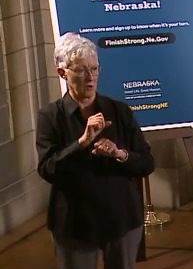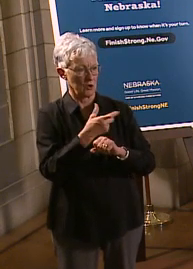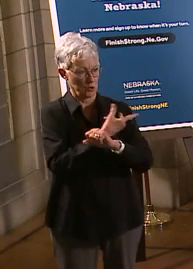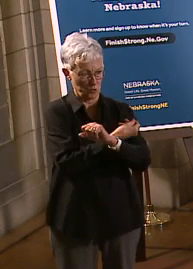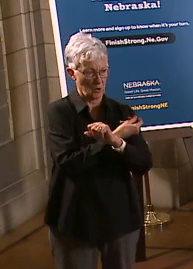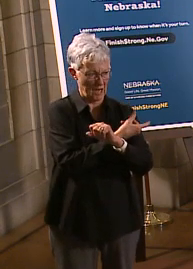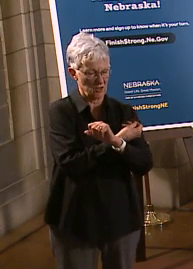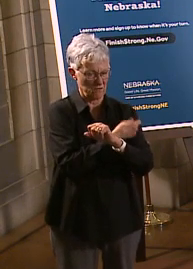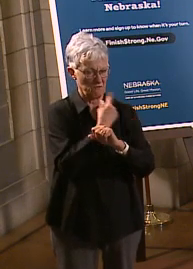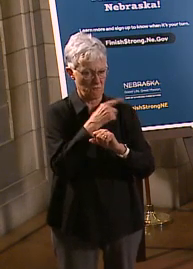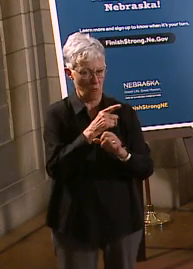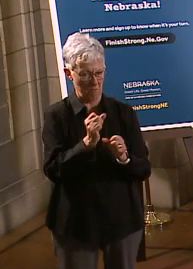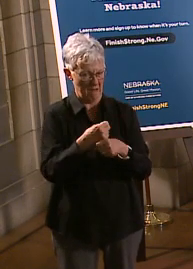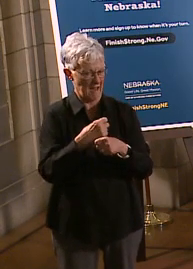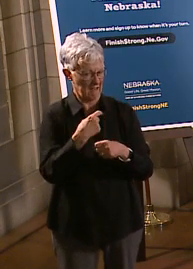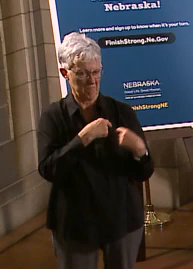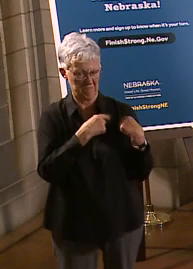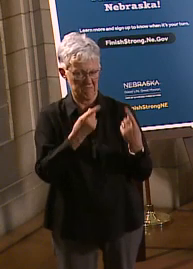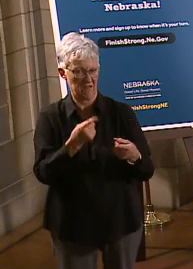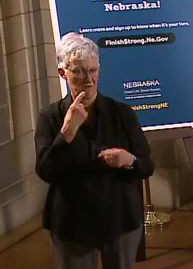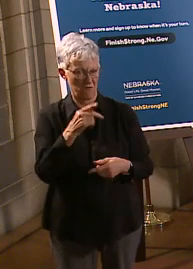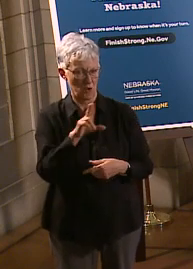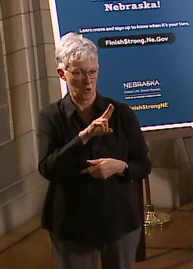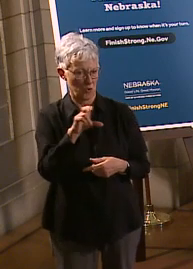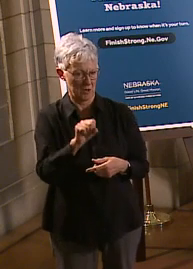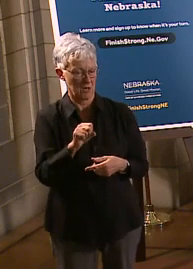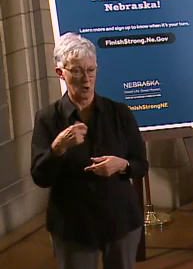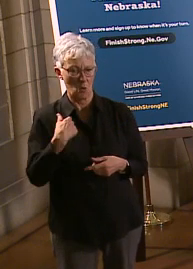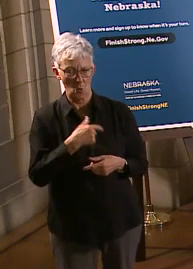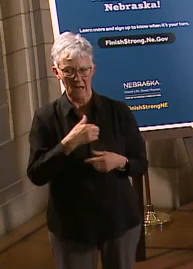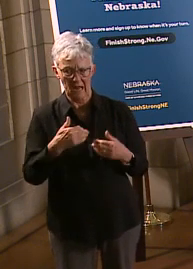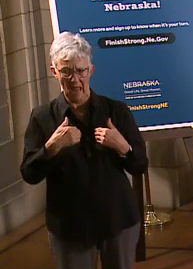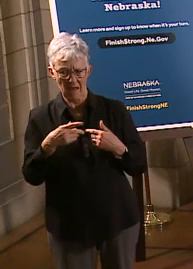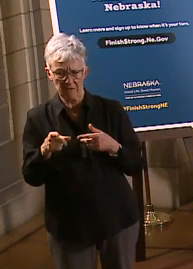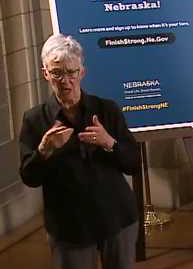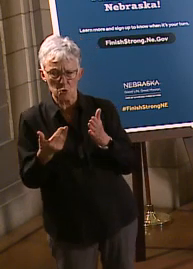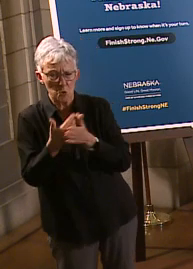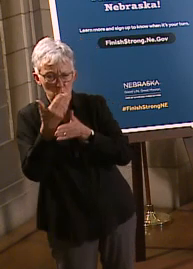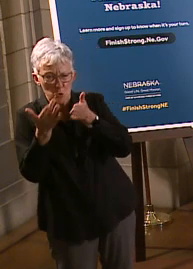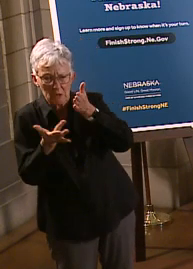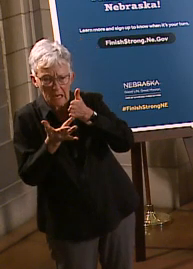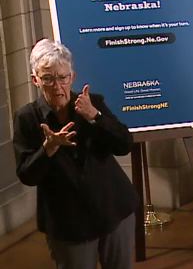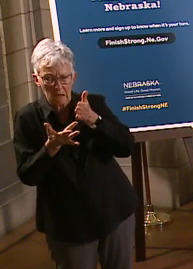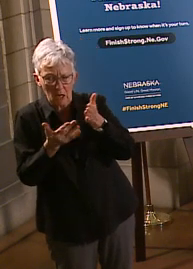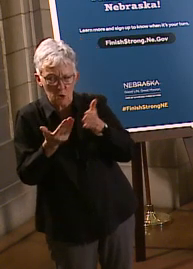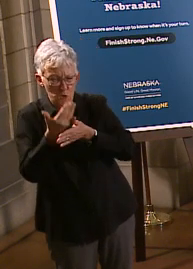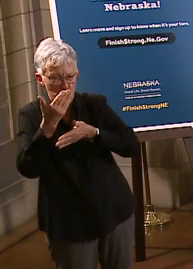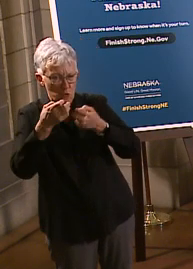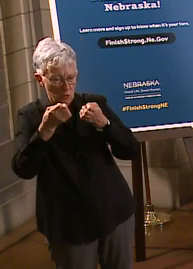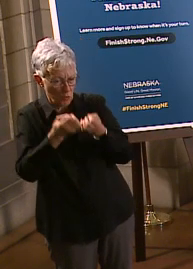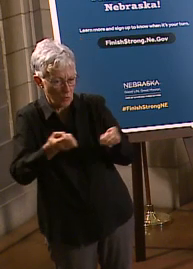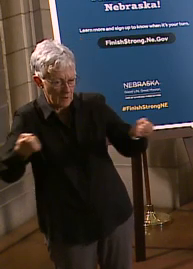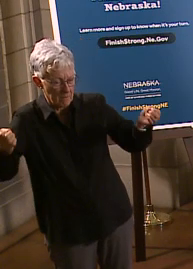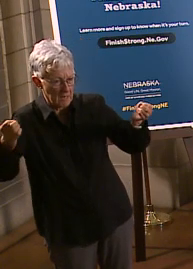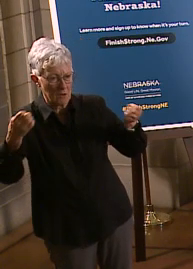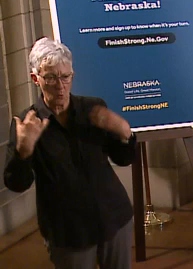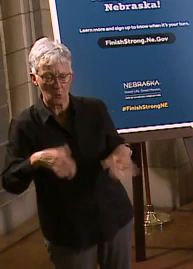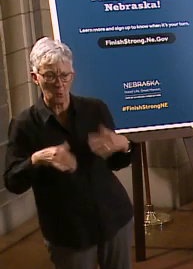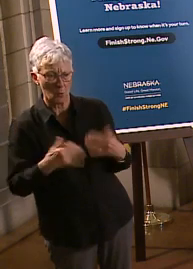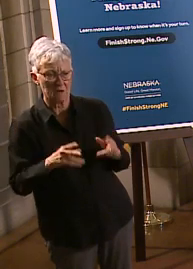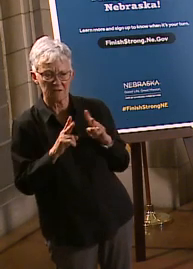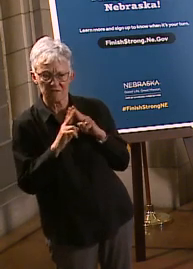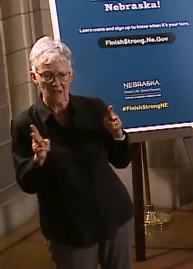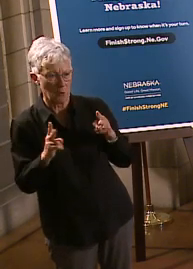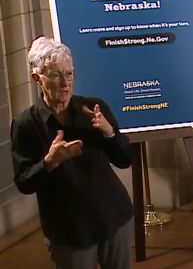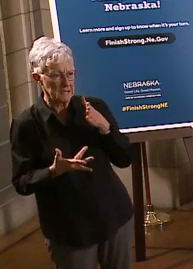other products. And that's because of this very high-end automation. So the jobs that we have there in Nebraska, they're quite technical